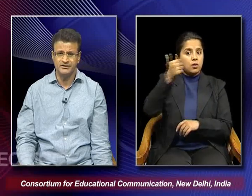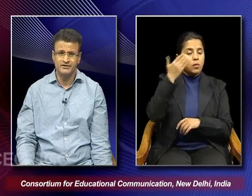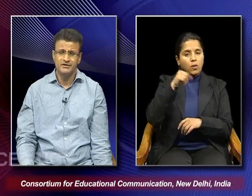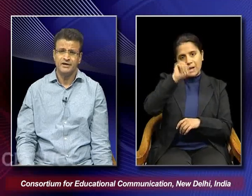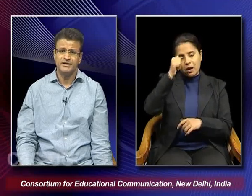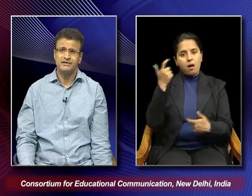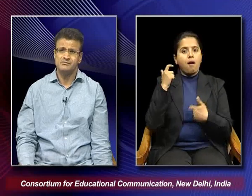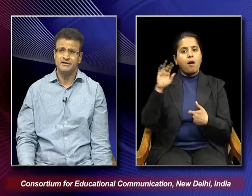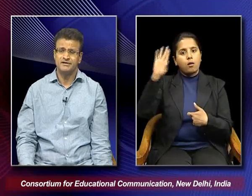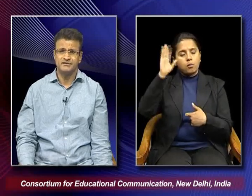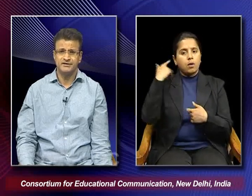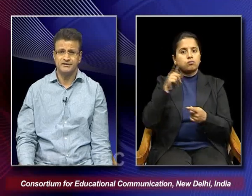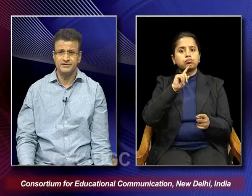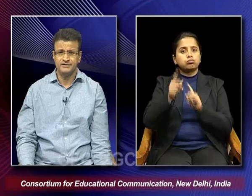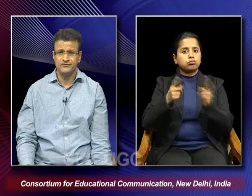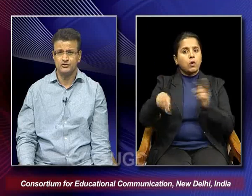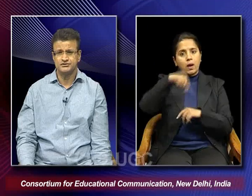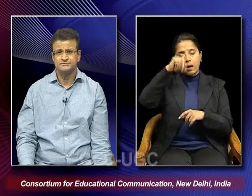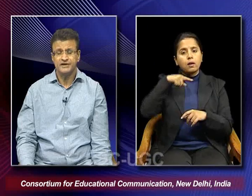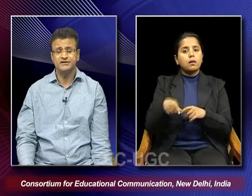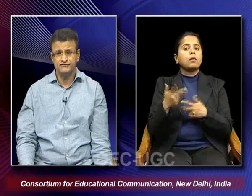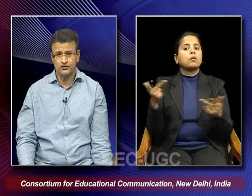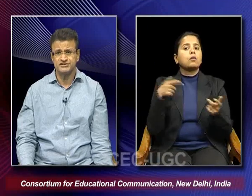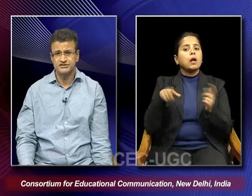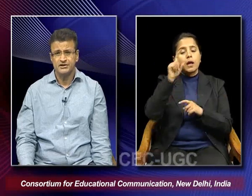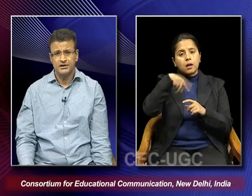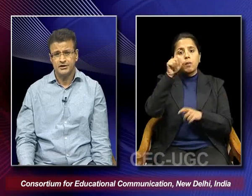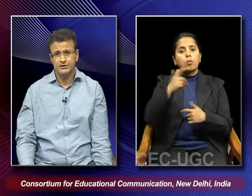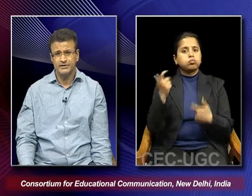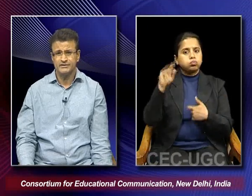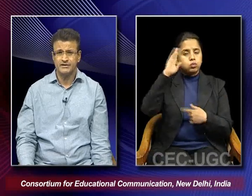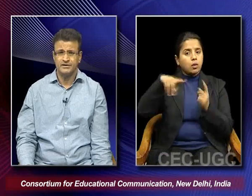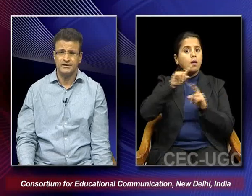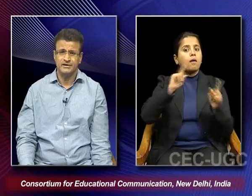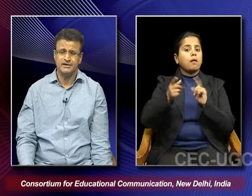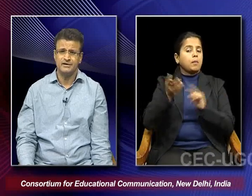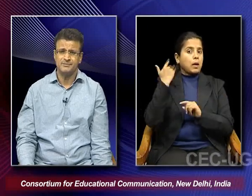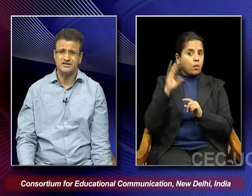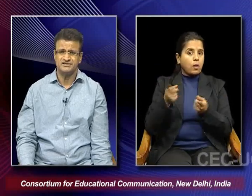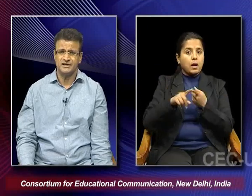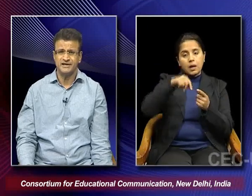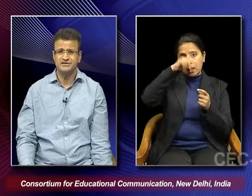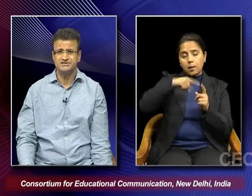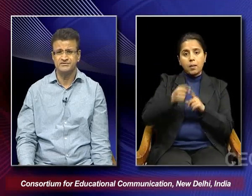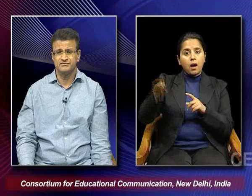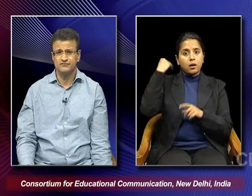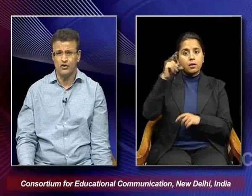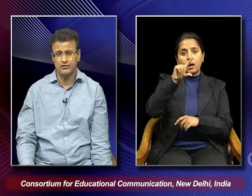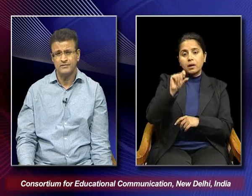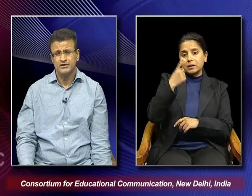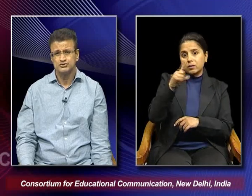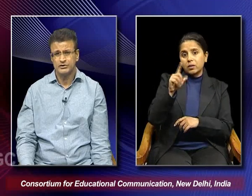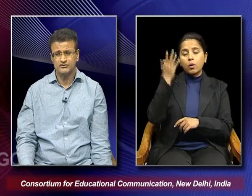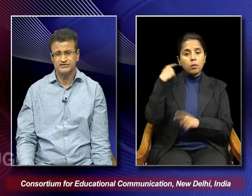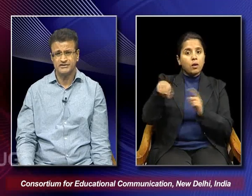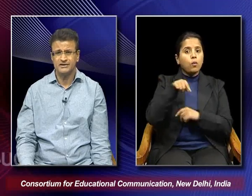Army, and he commanded the Indian forces during the India-Pakistan 1971 war.